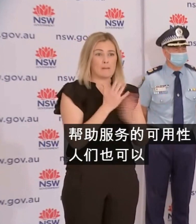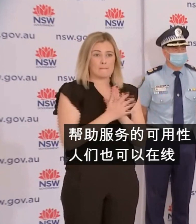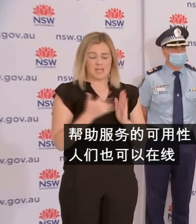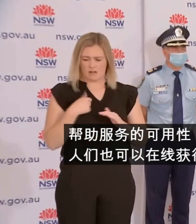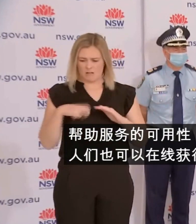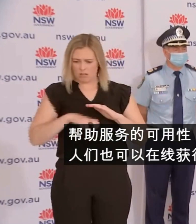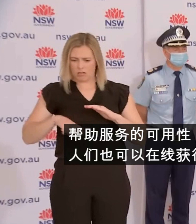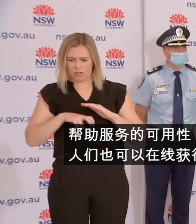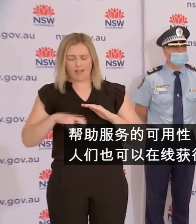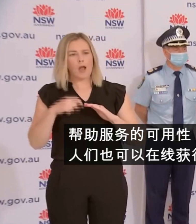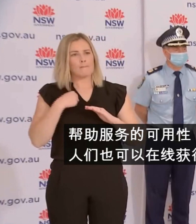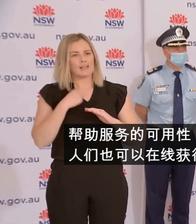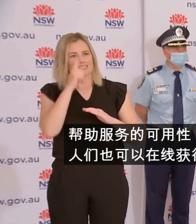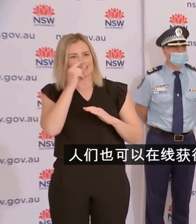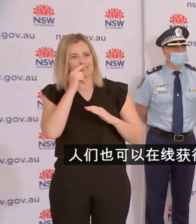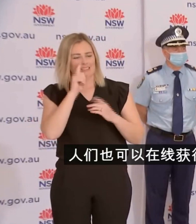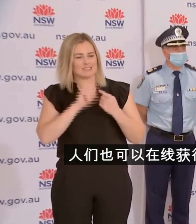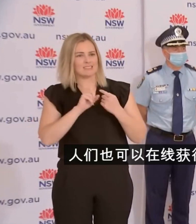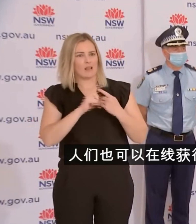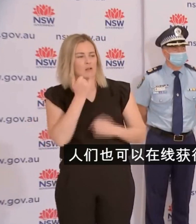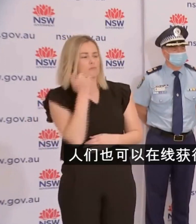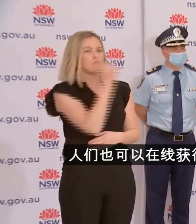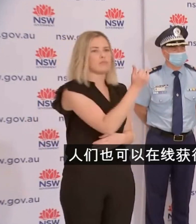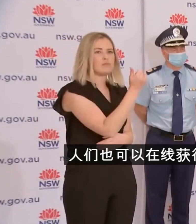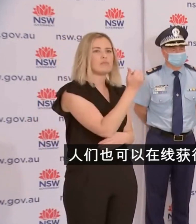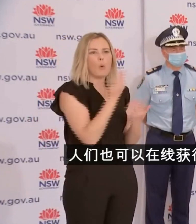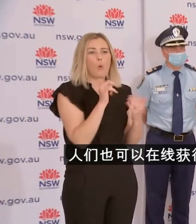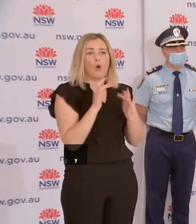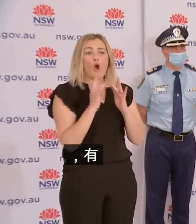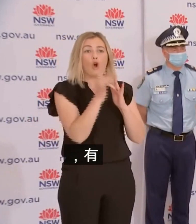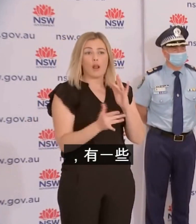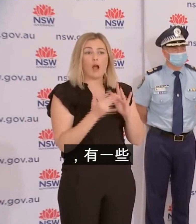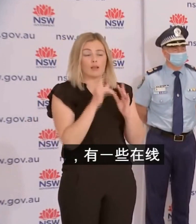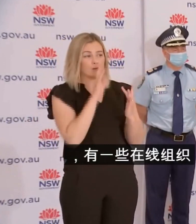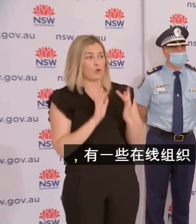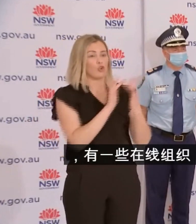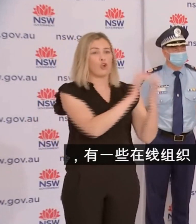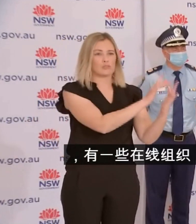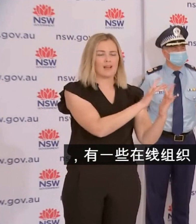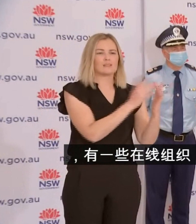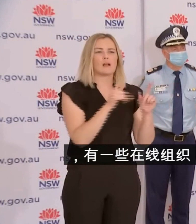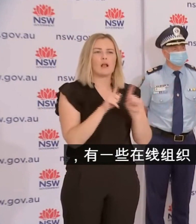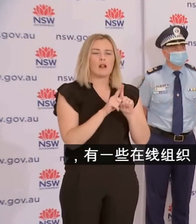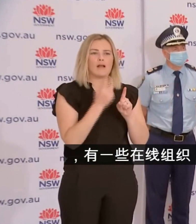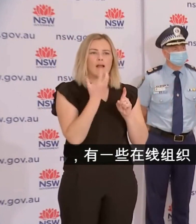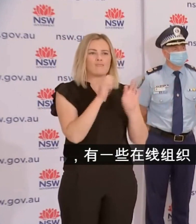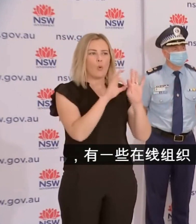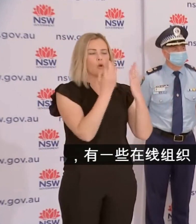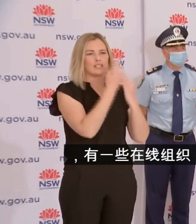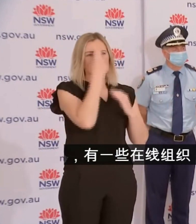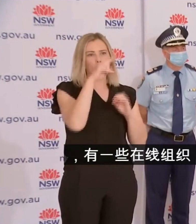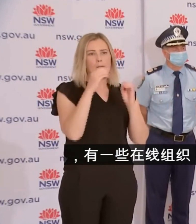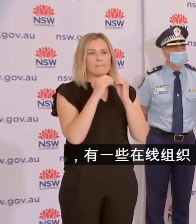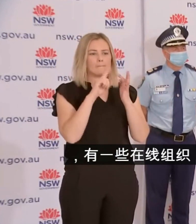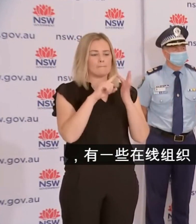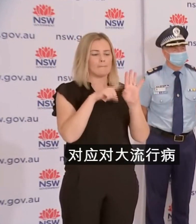can access help online. There are online organisations like Beyond Blue which have some specific